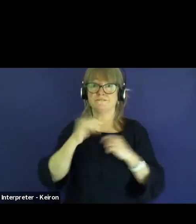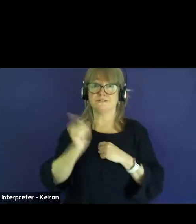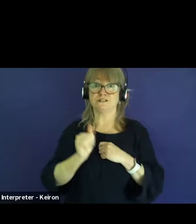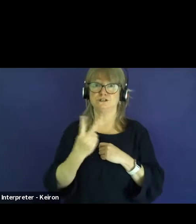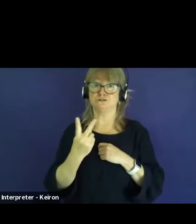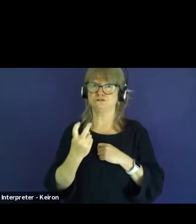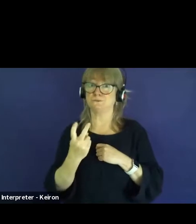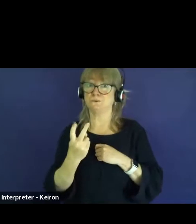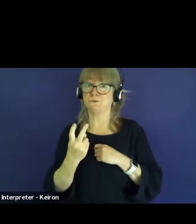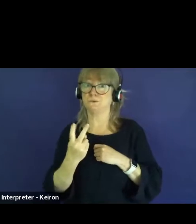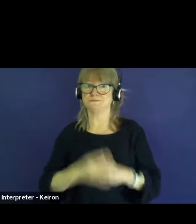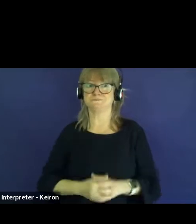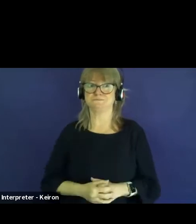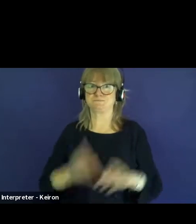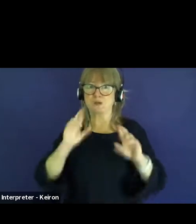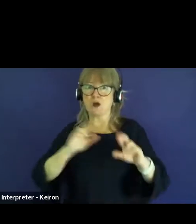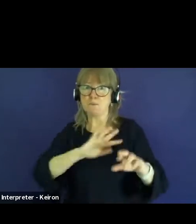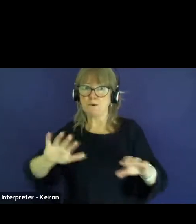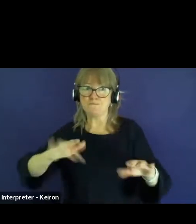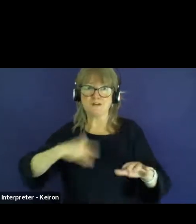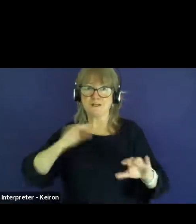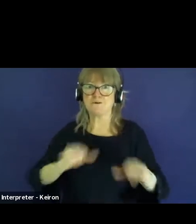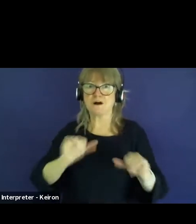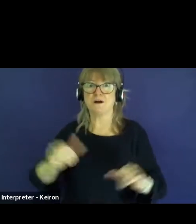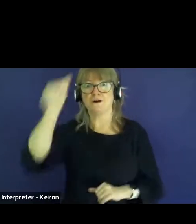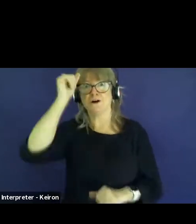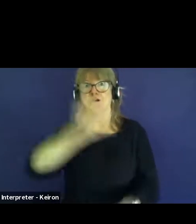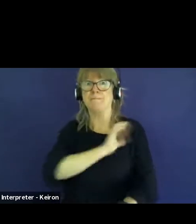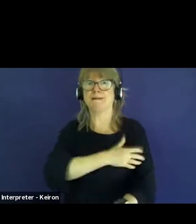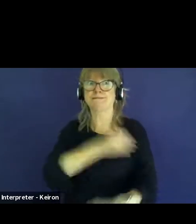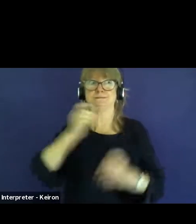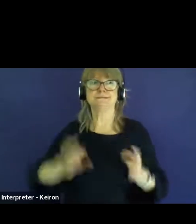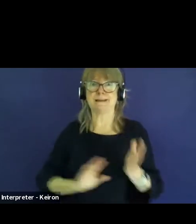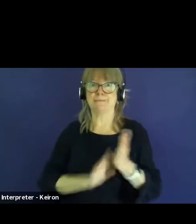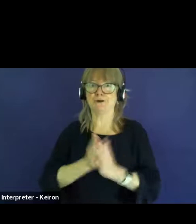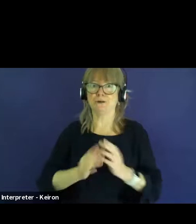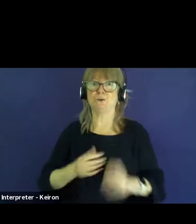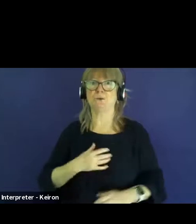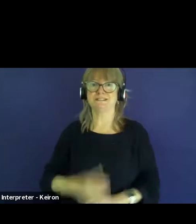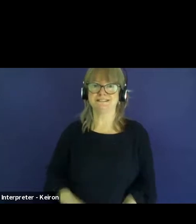to go. Hope we're all feeling okay. I know my muscles are starting to burn by the end of it.